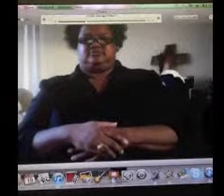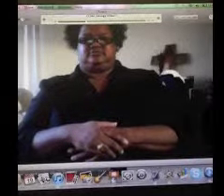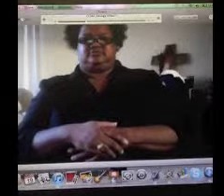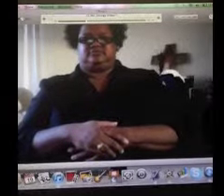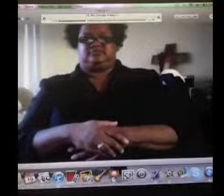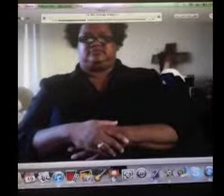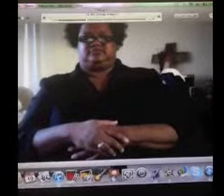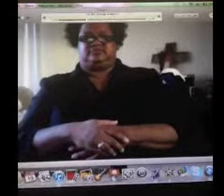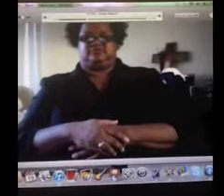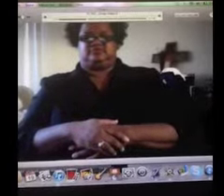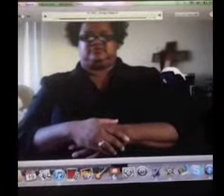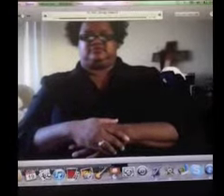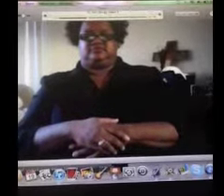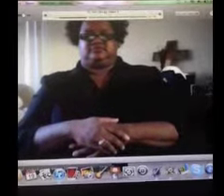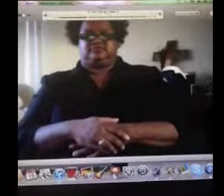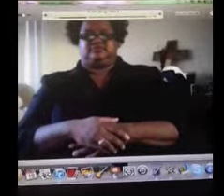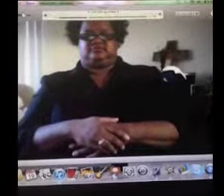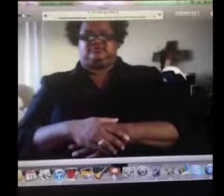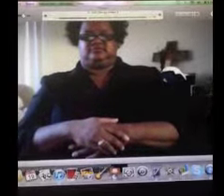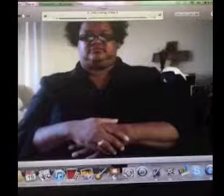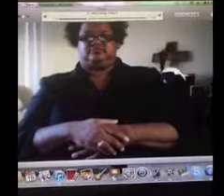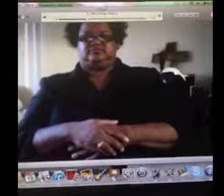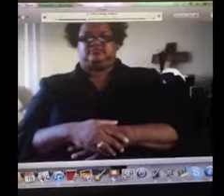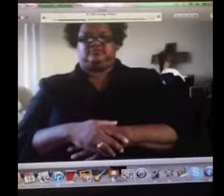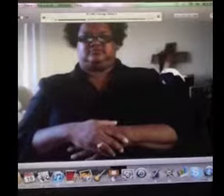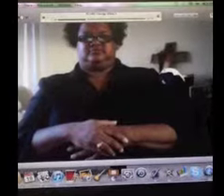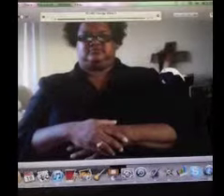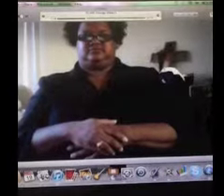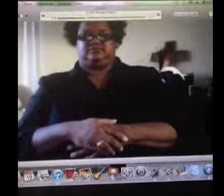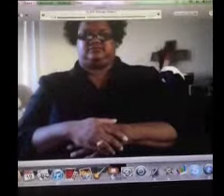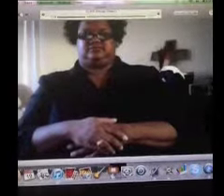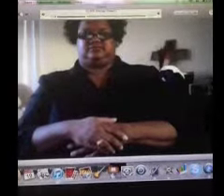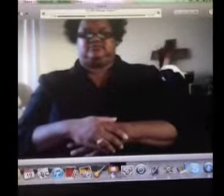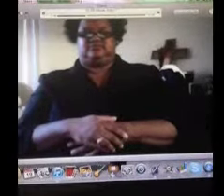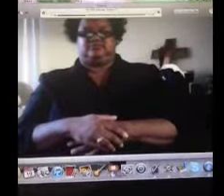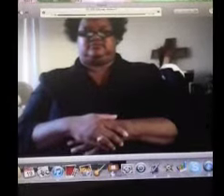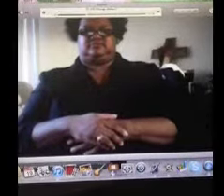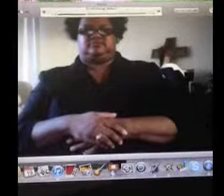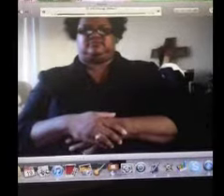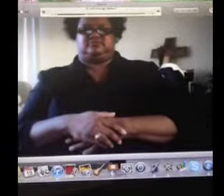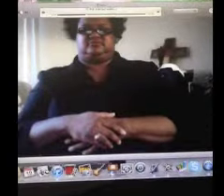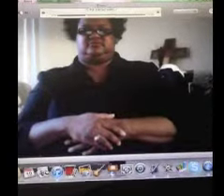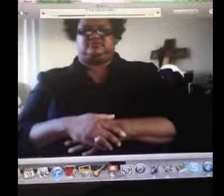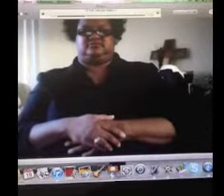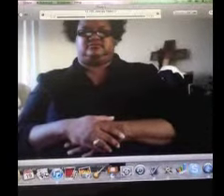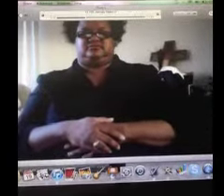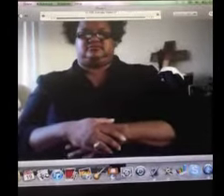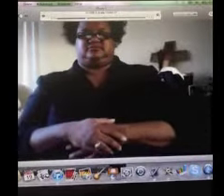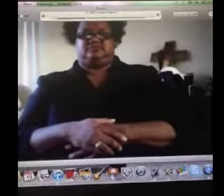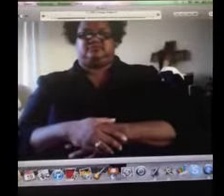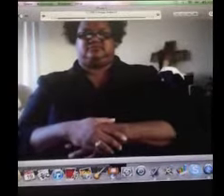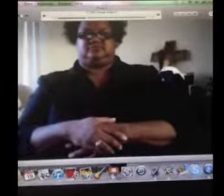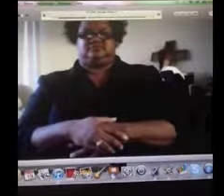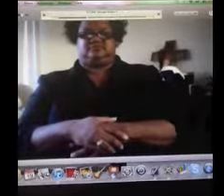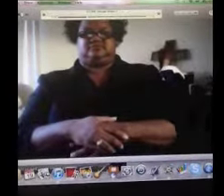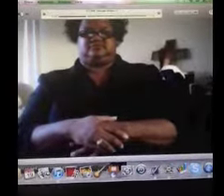And then, so I make sure I have my focus questions, I make sure I have a symbol, and then I type